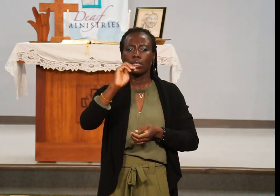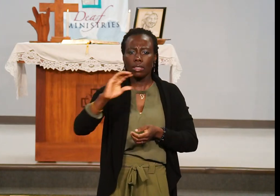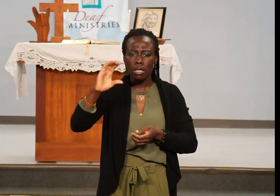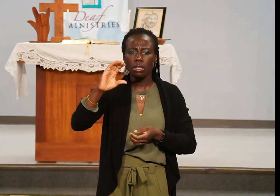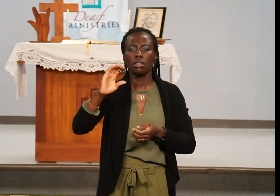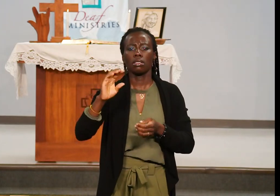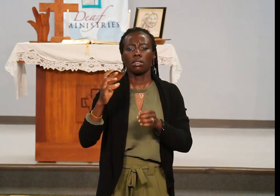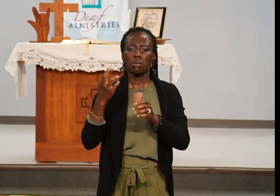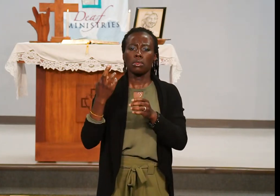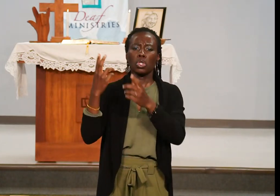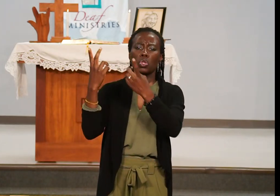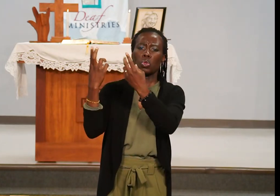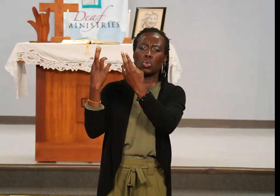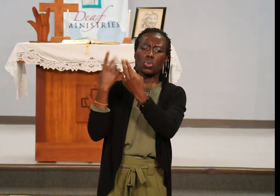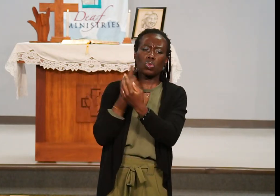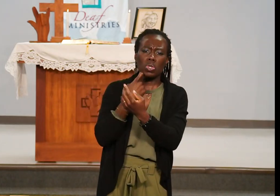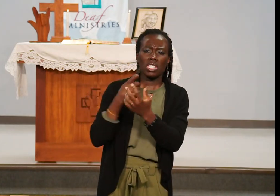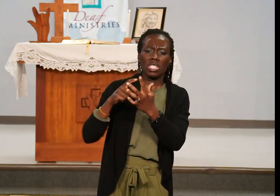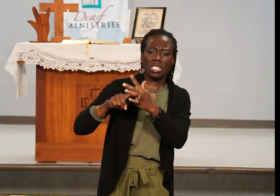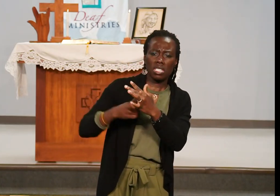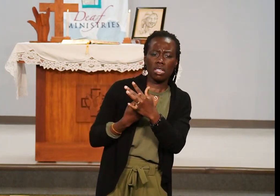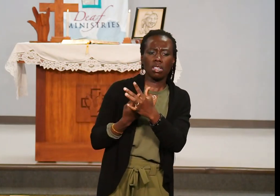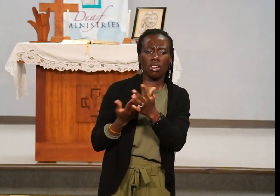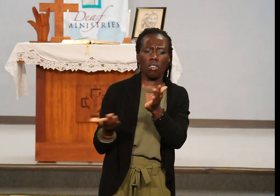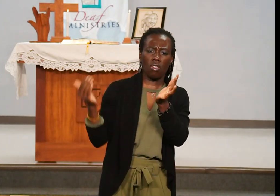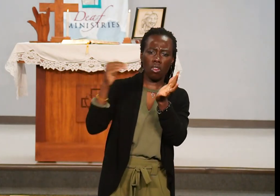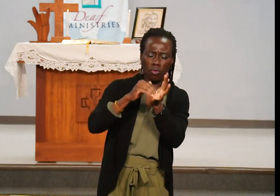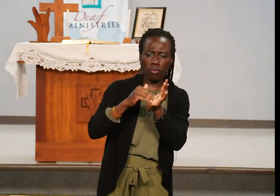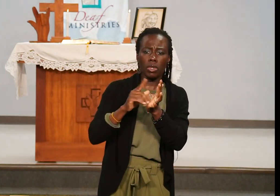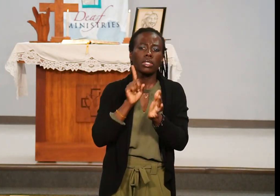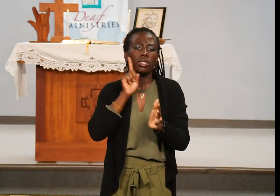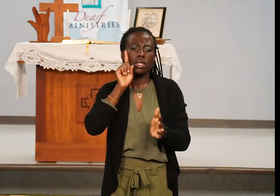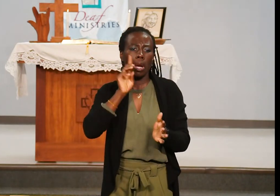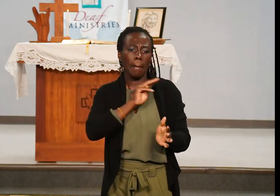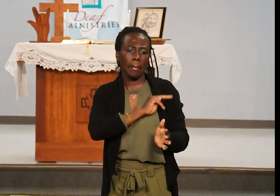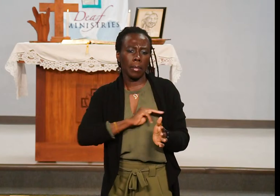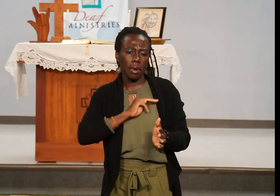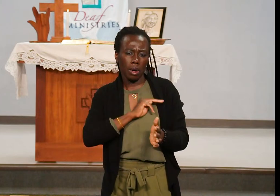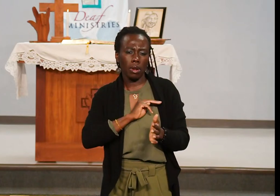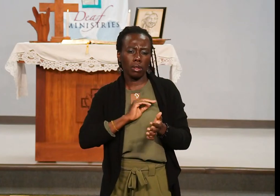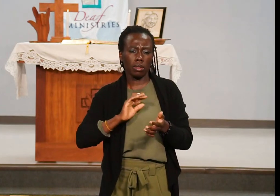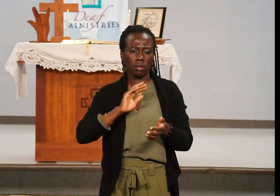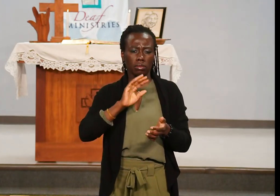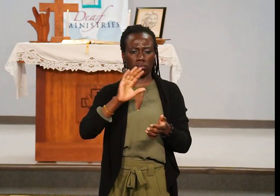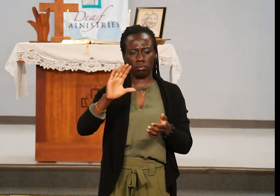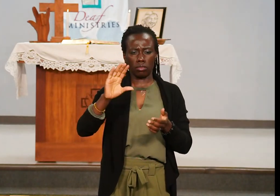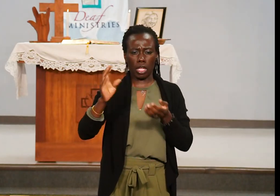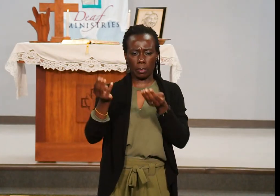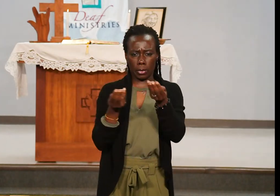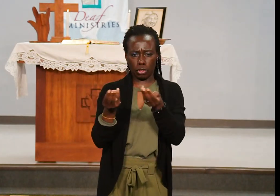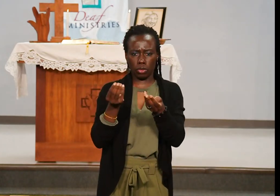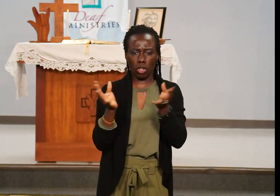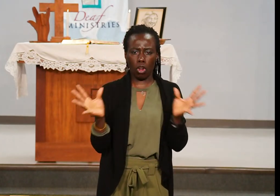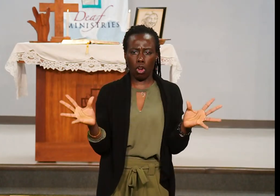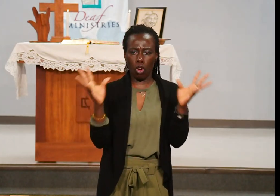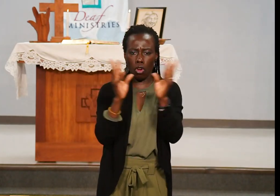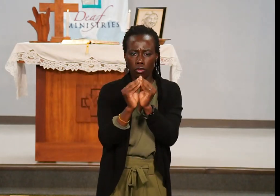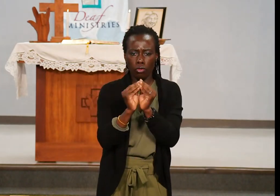We also pray as the United Methodist Church renews the Deaf Ministry Committee at